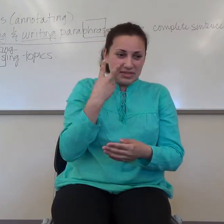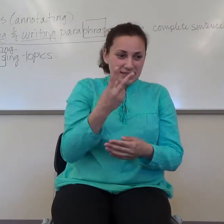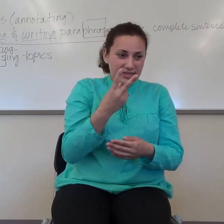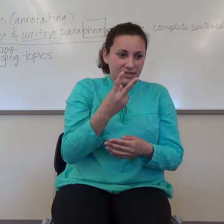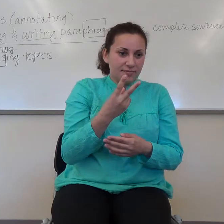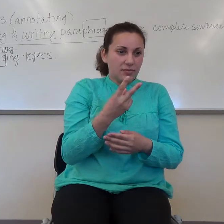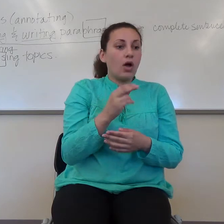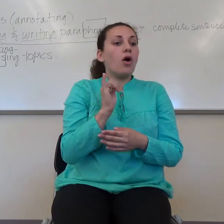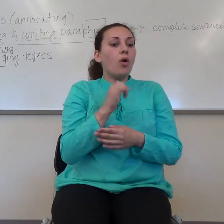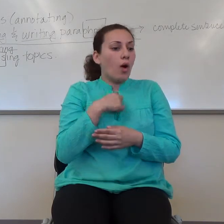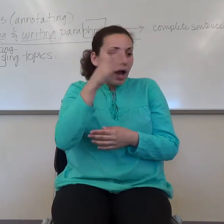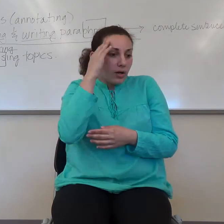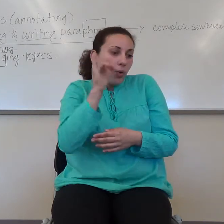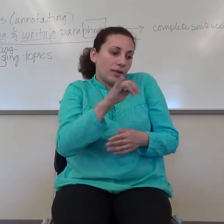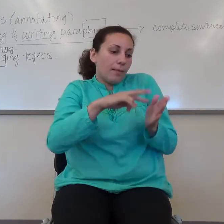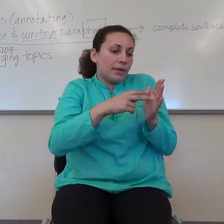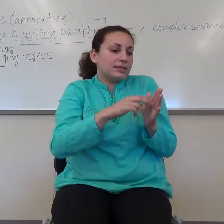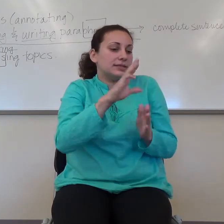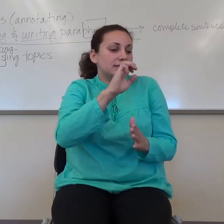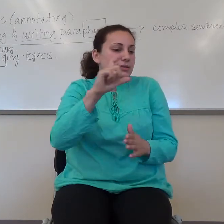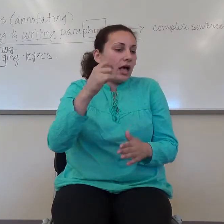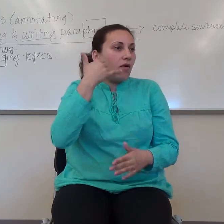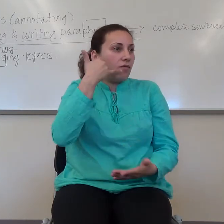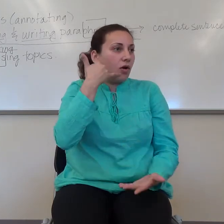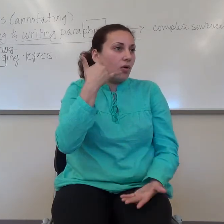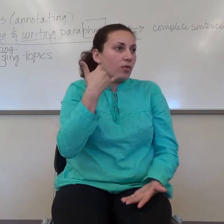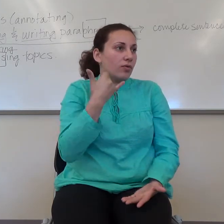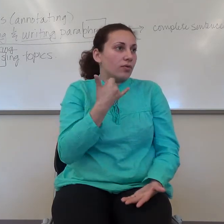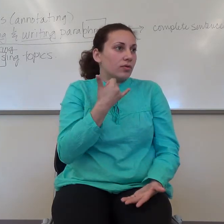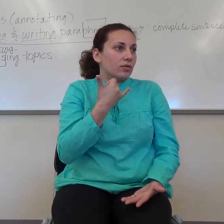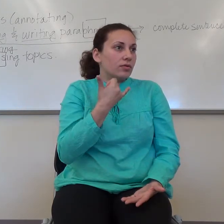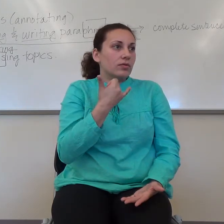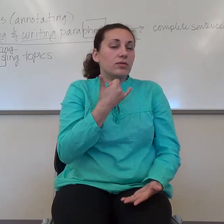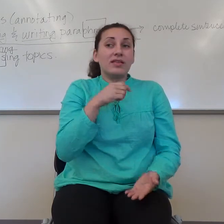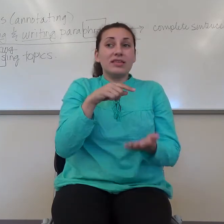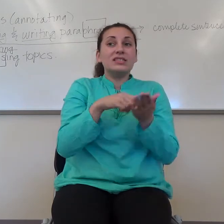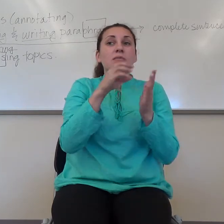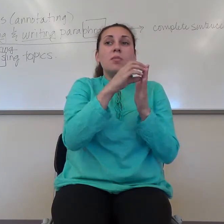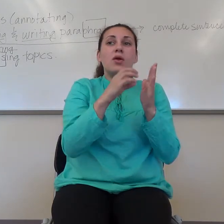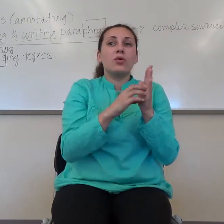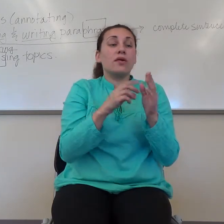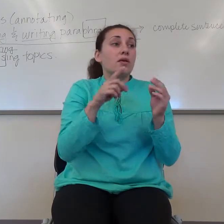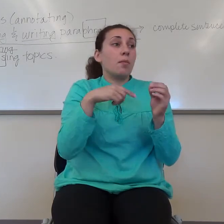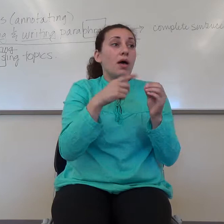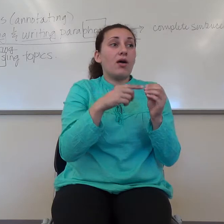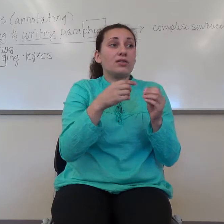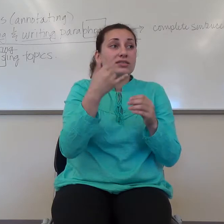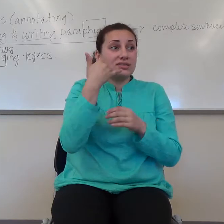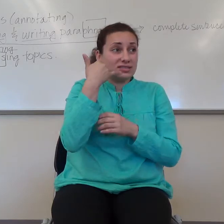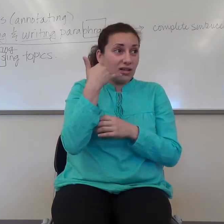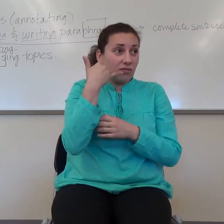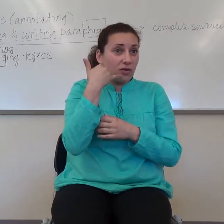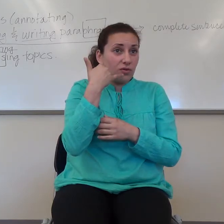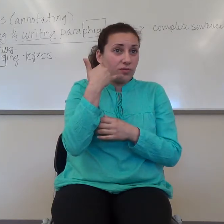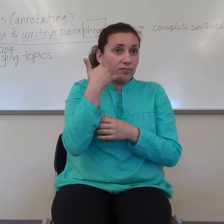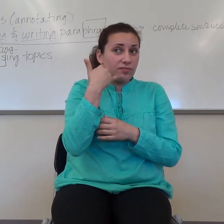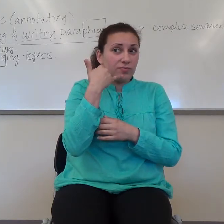that's something you're familiar with, and you say, oh, this paragraph is about buying cell phones when we don't really need